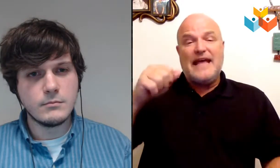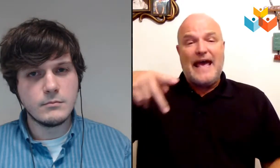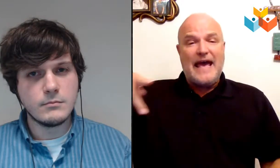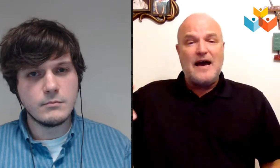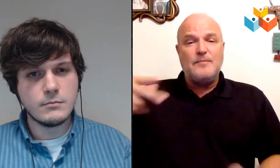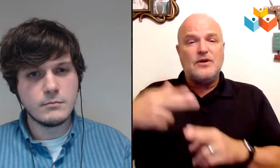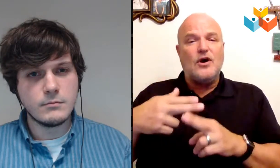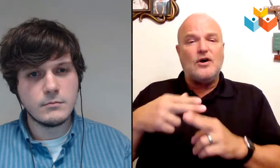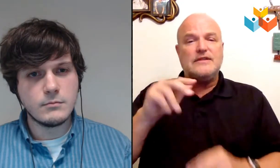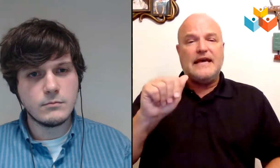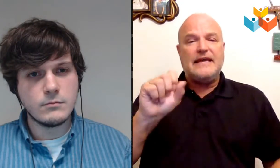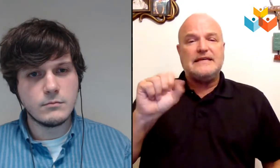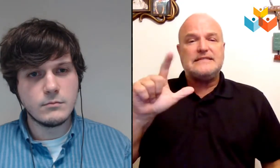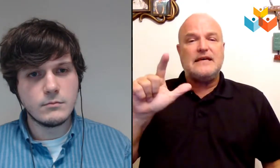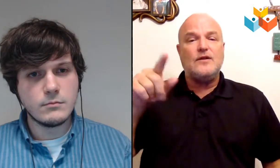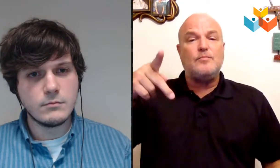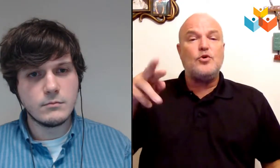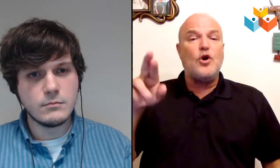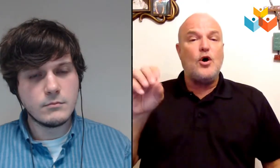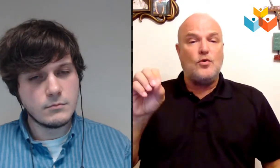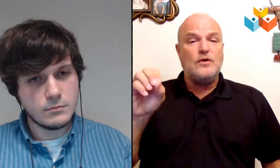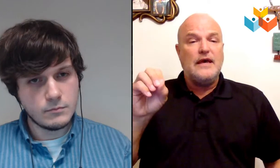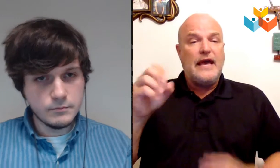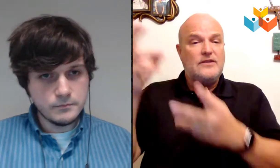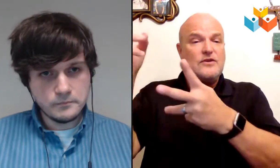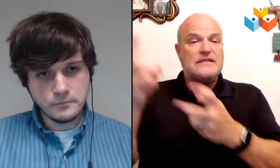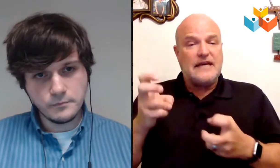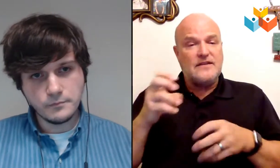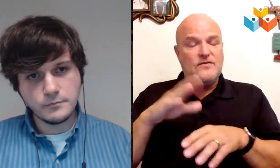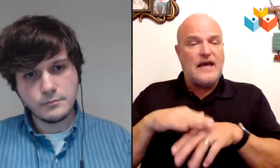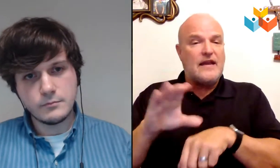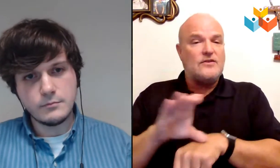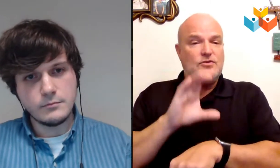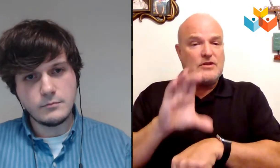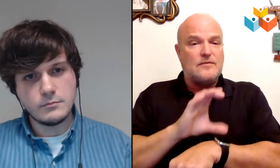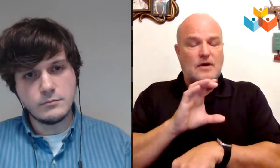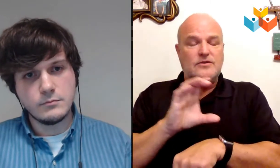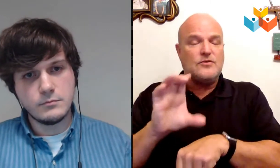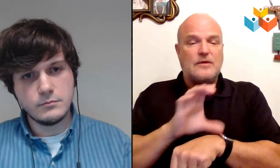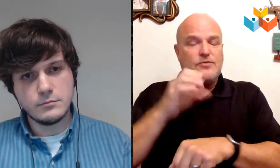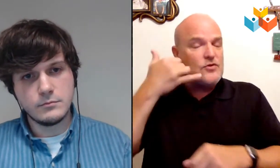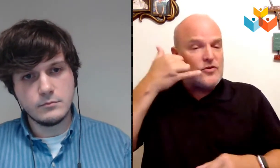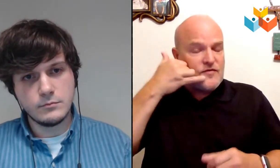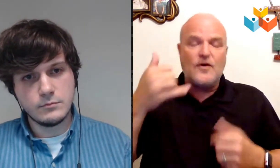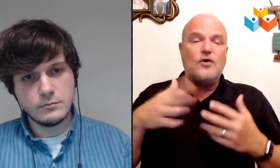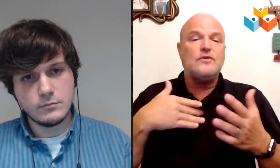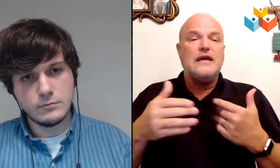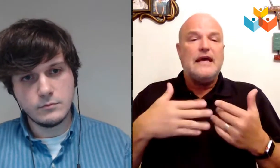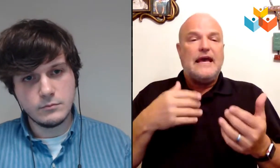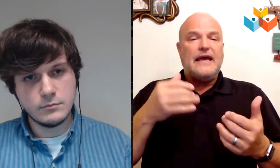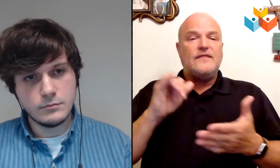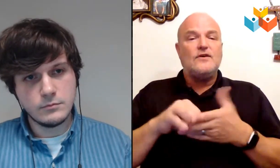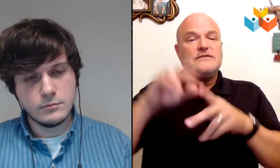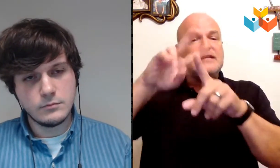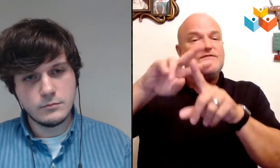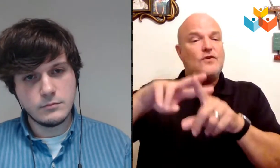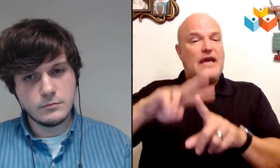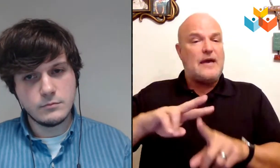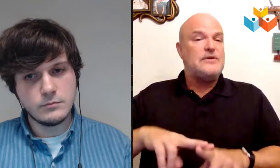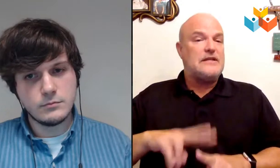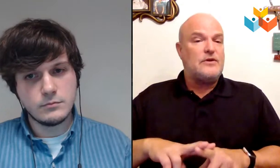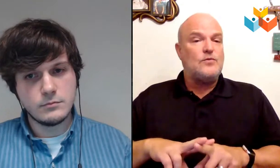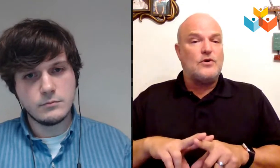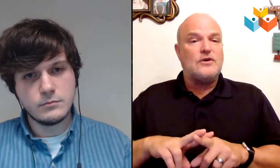we have an app called ASL Pro, and you can download that on your computer, your phone, and